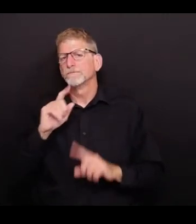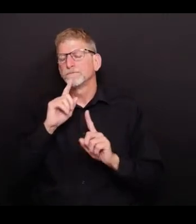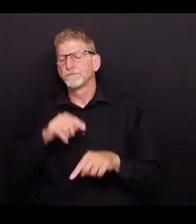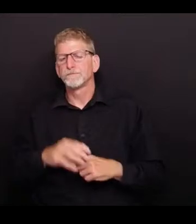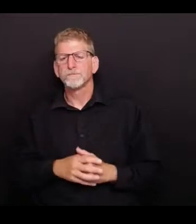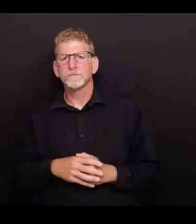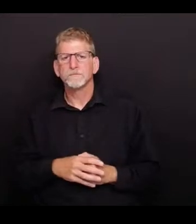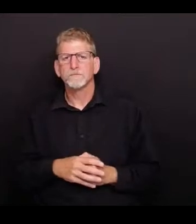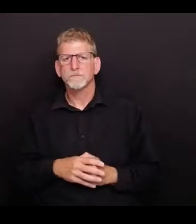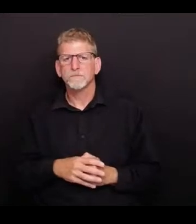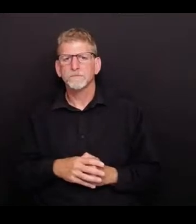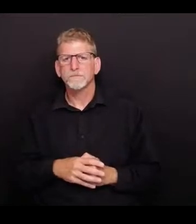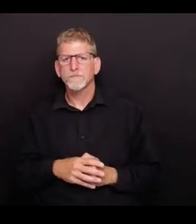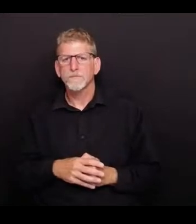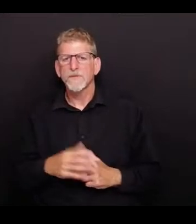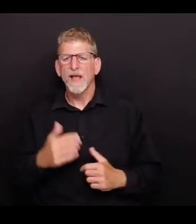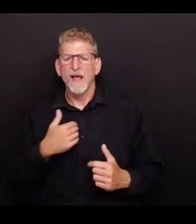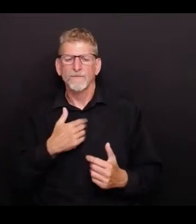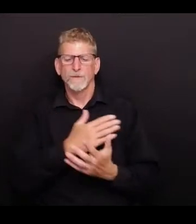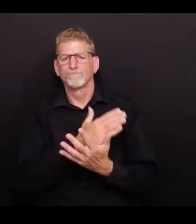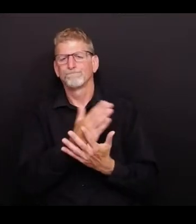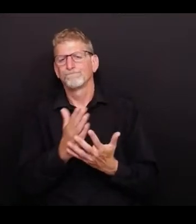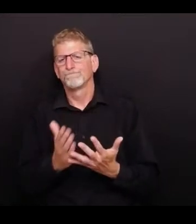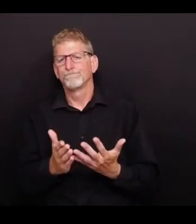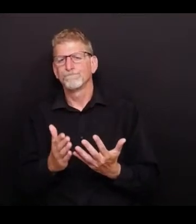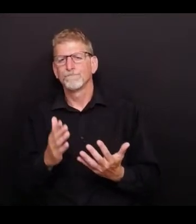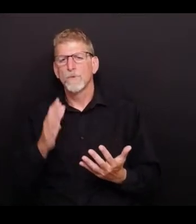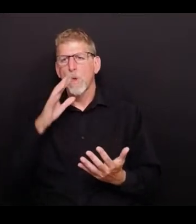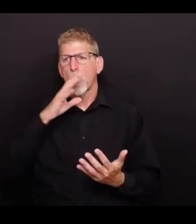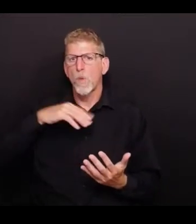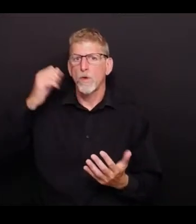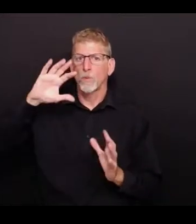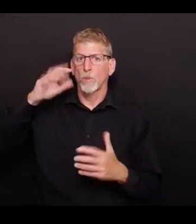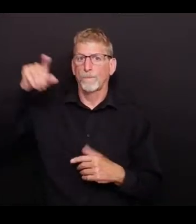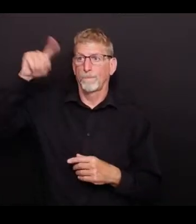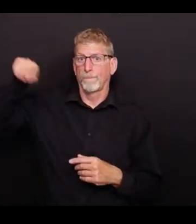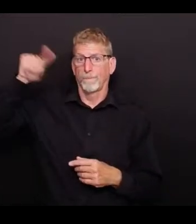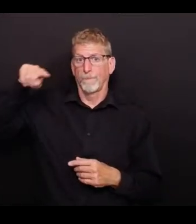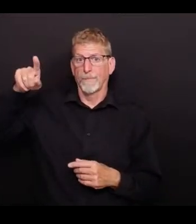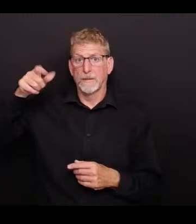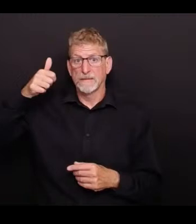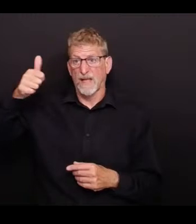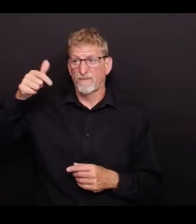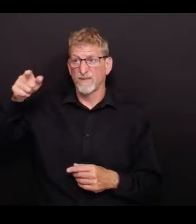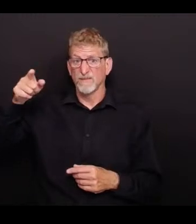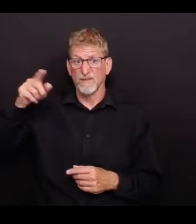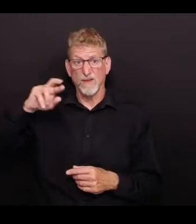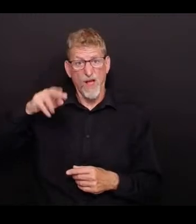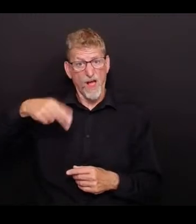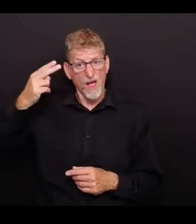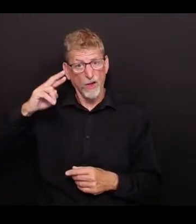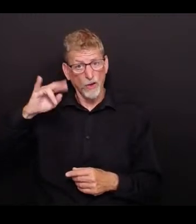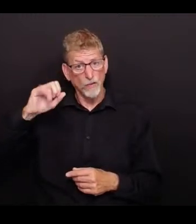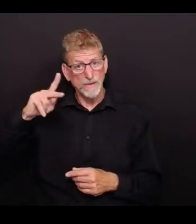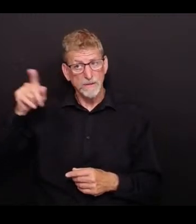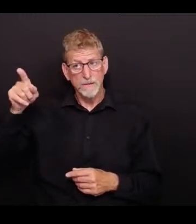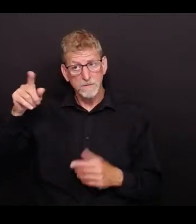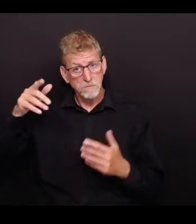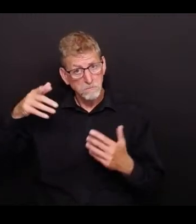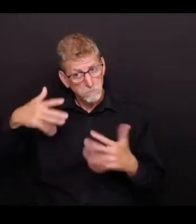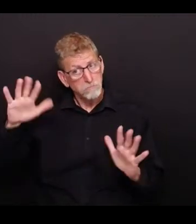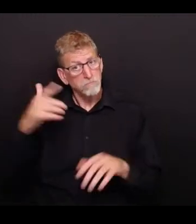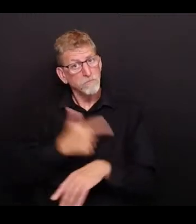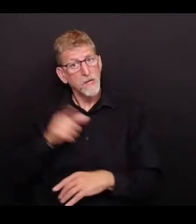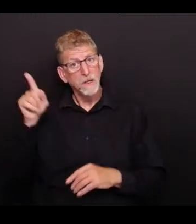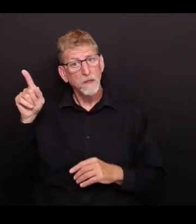it's probably a combination. So we're seeing that our elder population has the highest vaccine coverage rates, and part of that